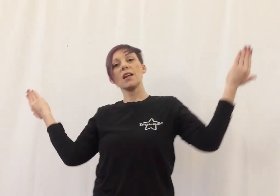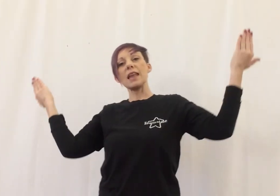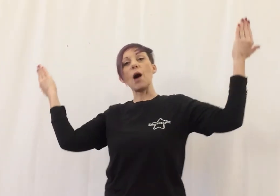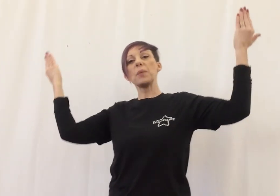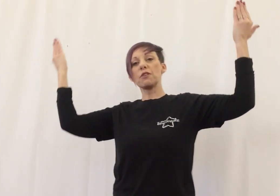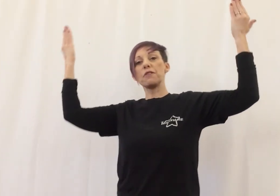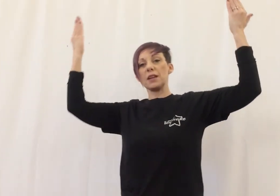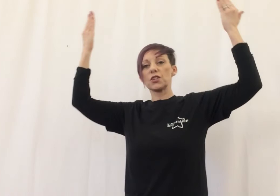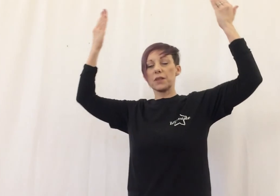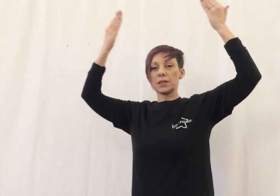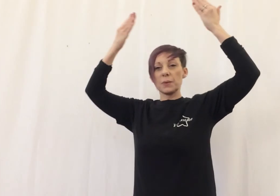Now, big finish for this one.